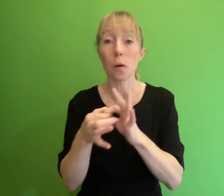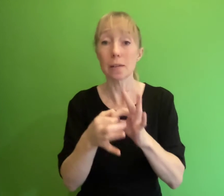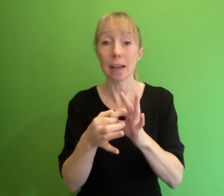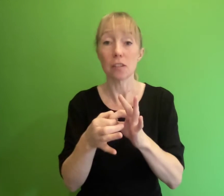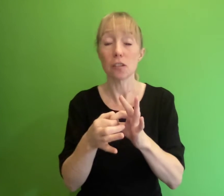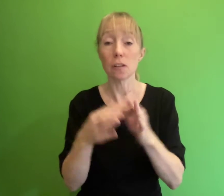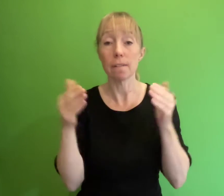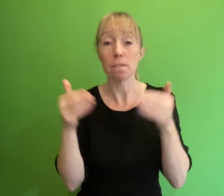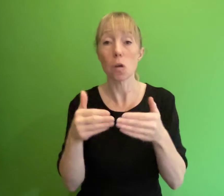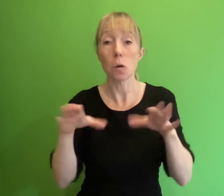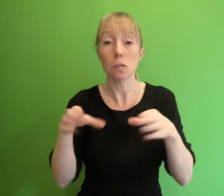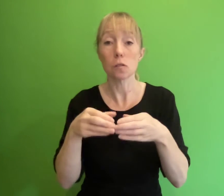group participant.